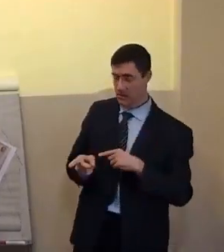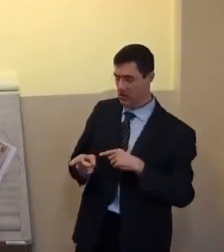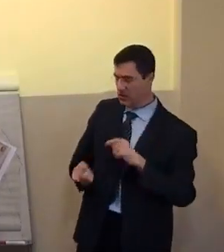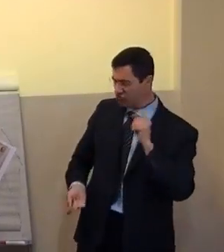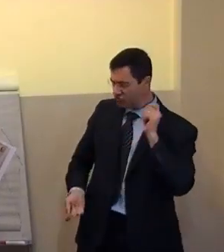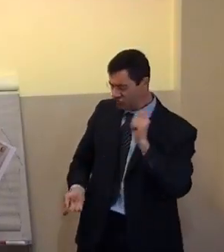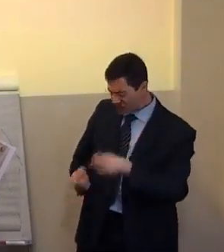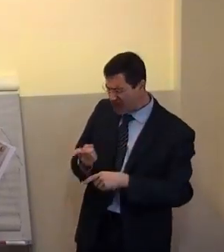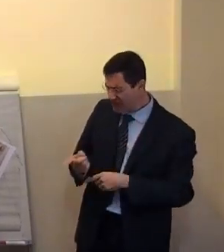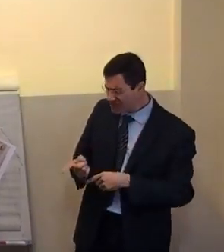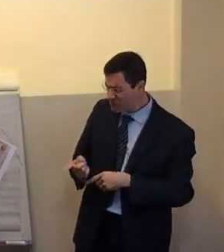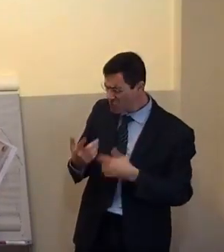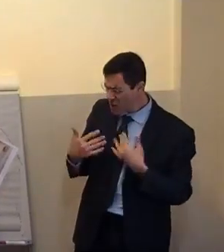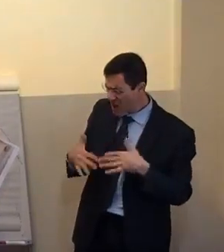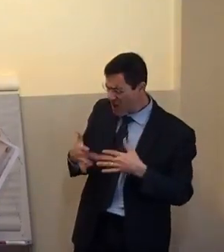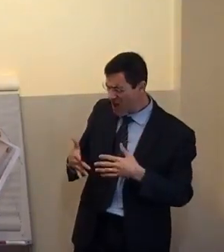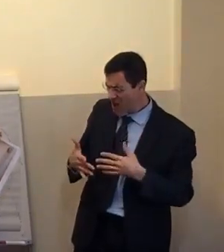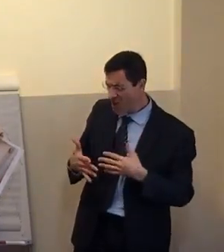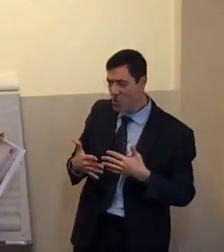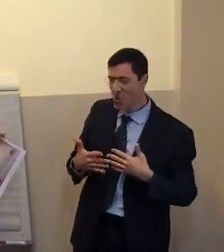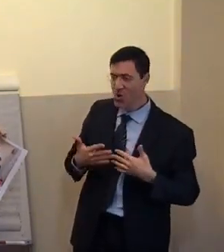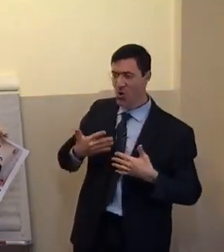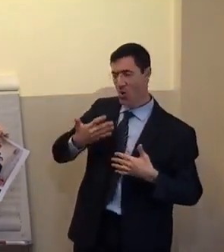Parents allowed him to be married this year.